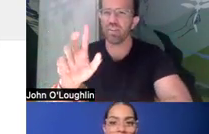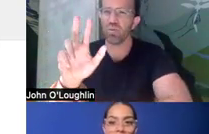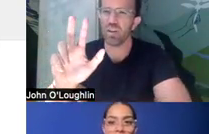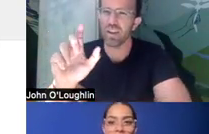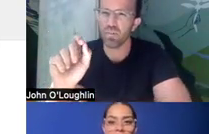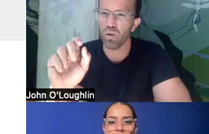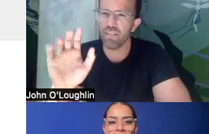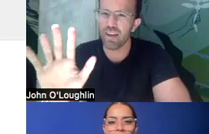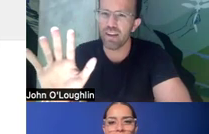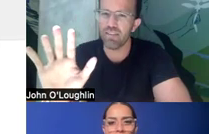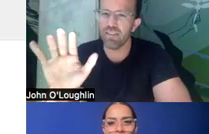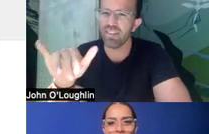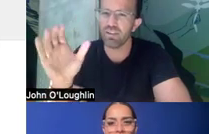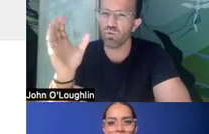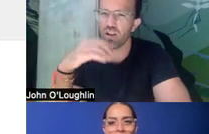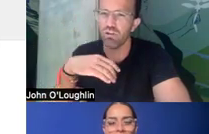And now with week